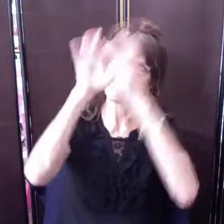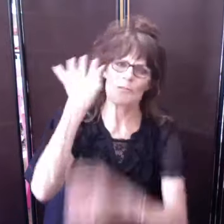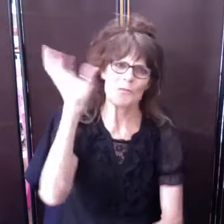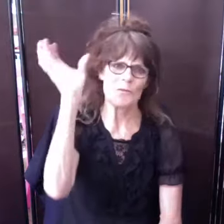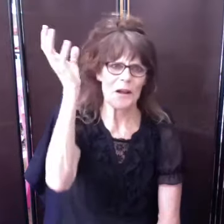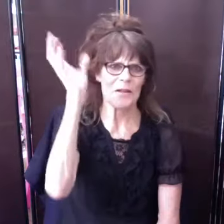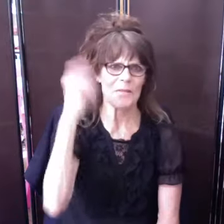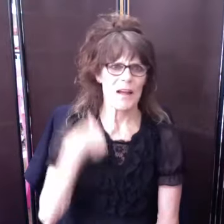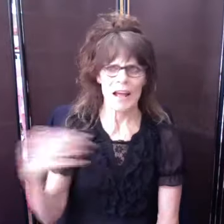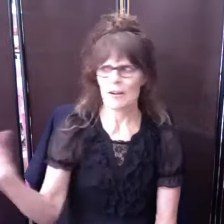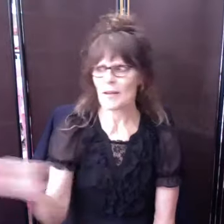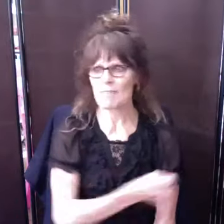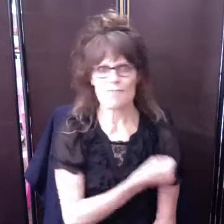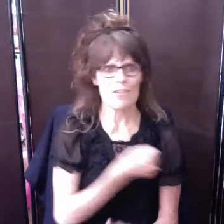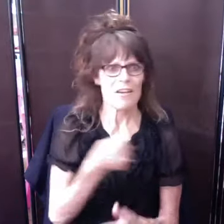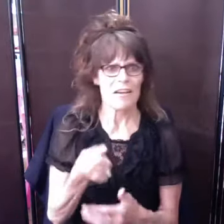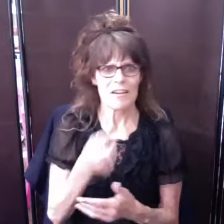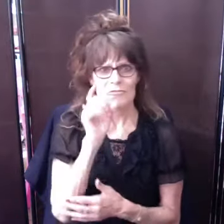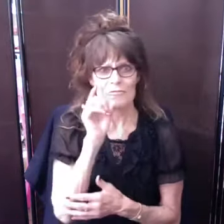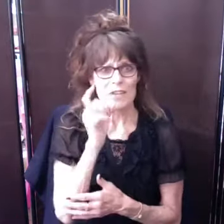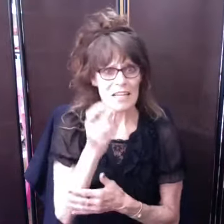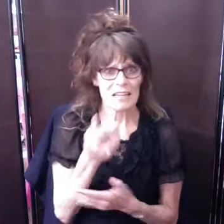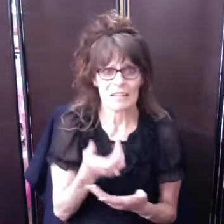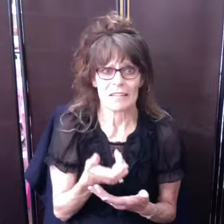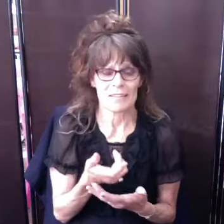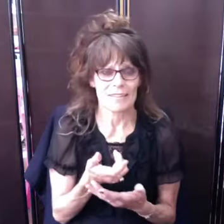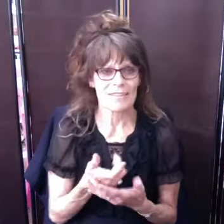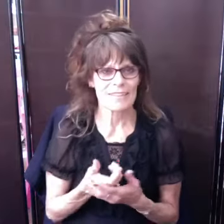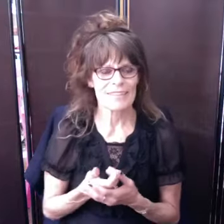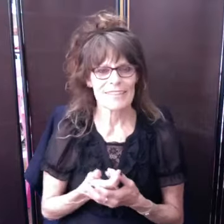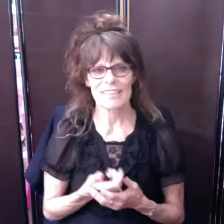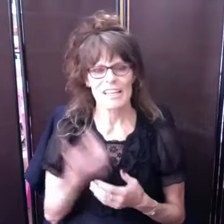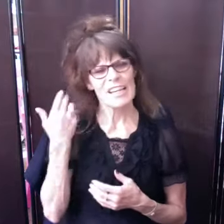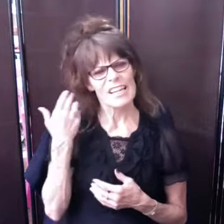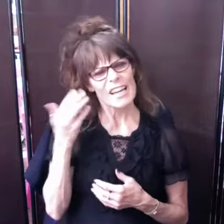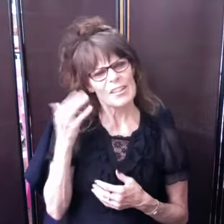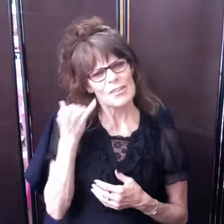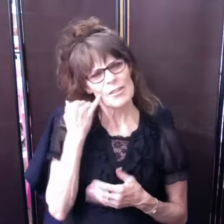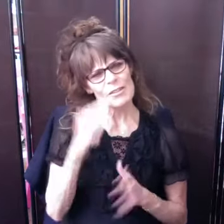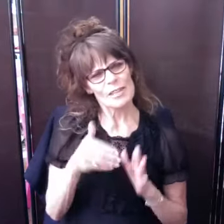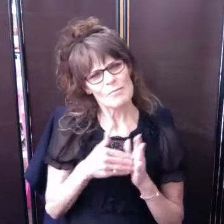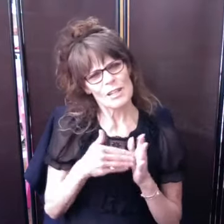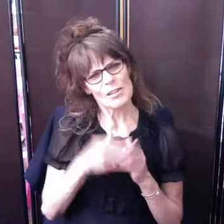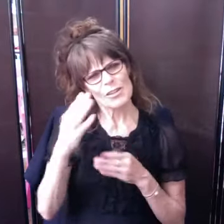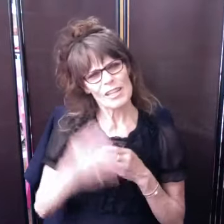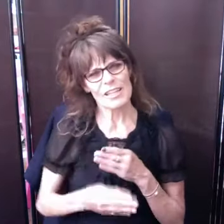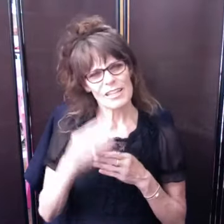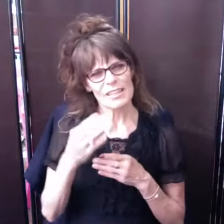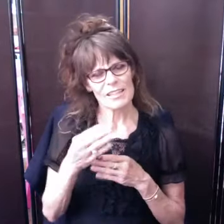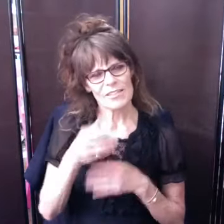drink like everybody else grabbed a drink. And I don't know if it was in the middle or the tail end of the second one,